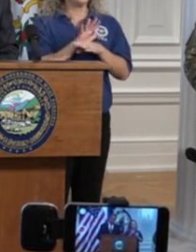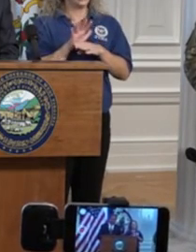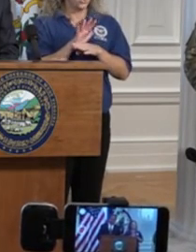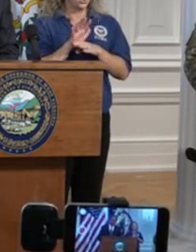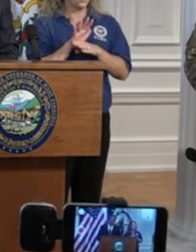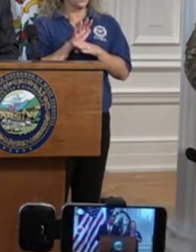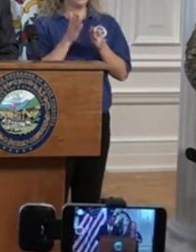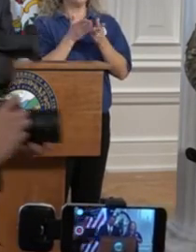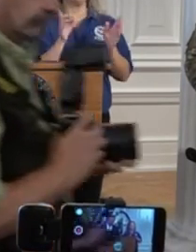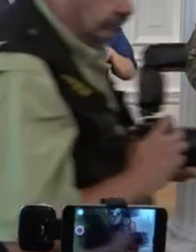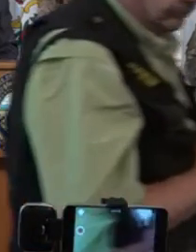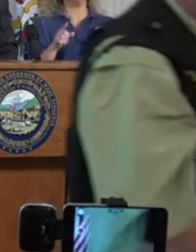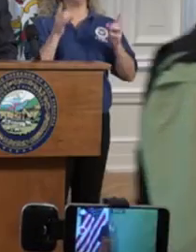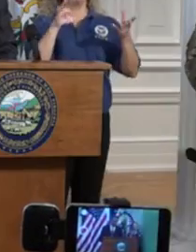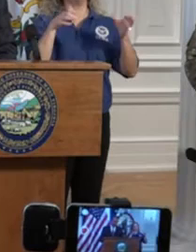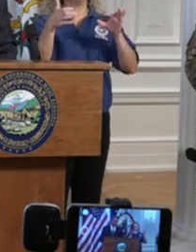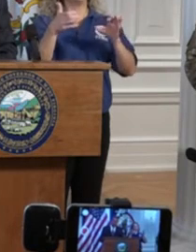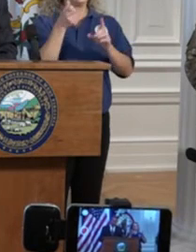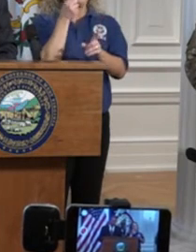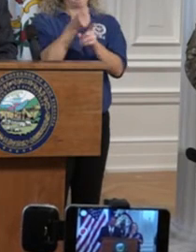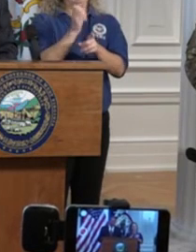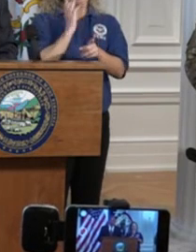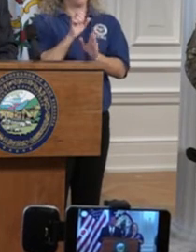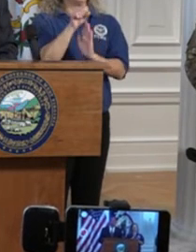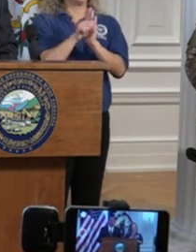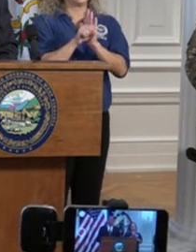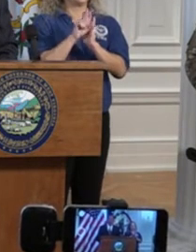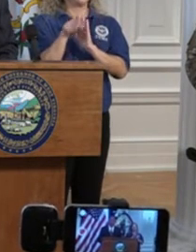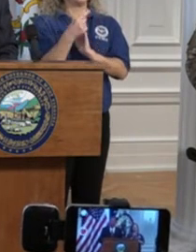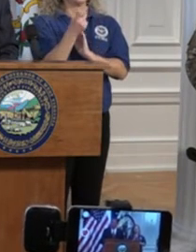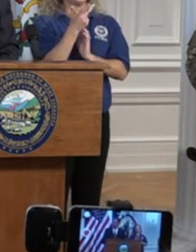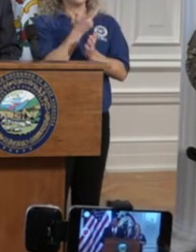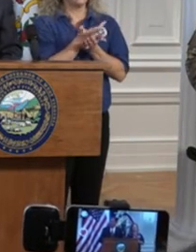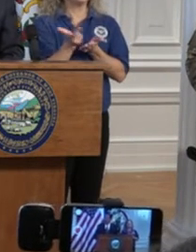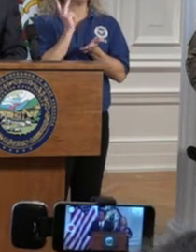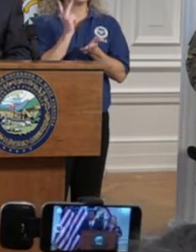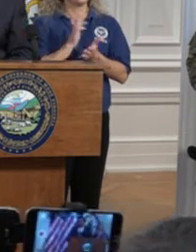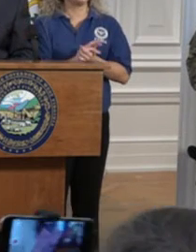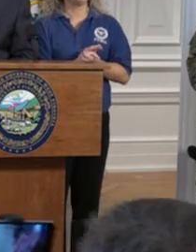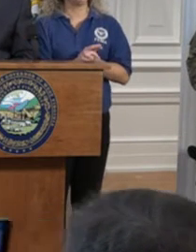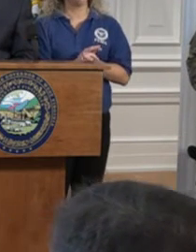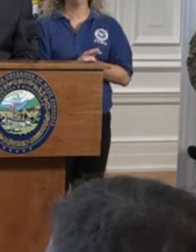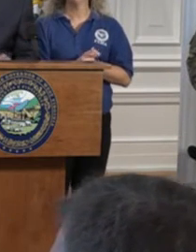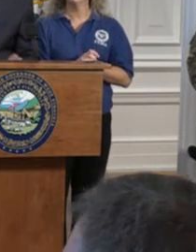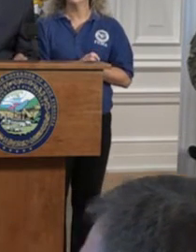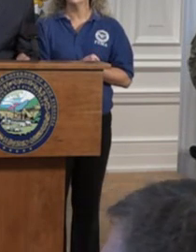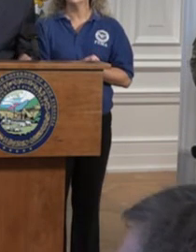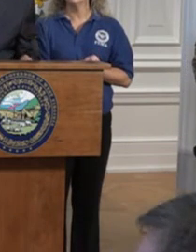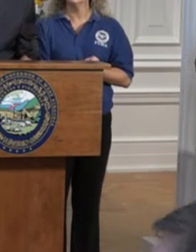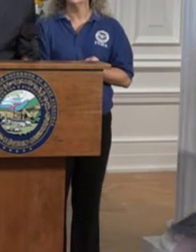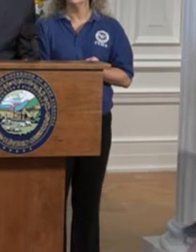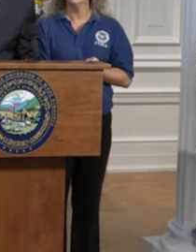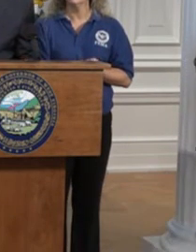of the widespread tragedy that struck our state only 3 short weeks ago.